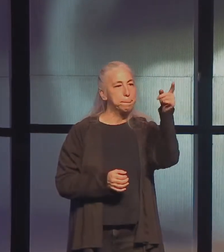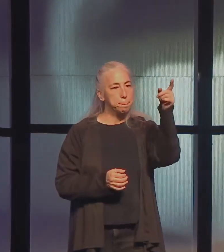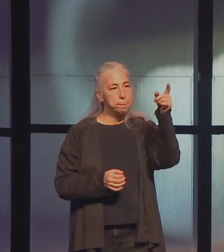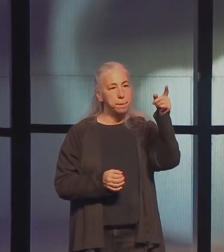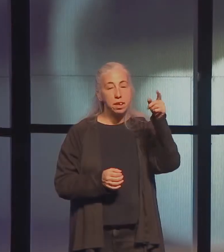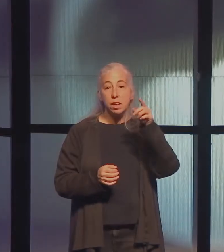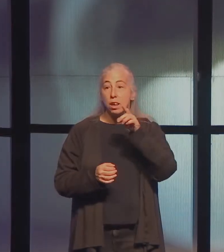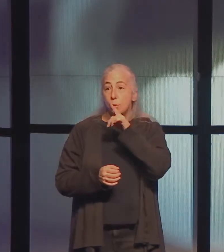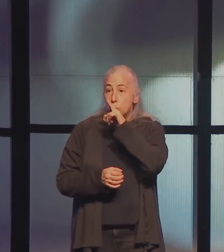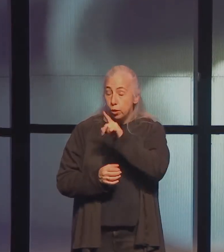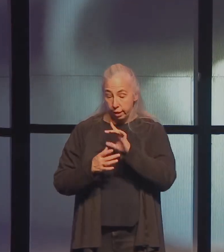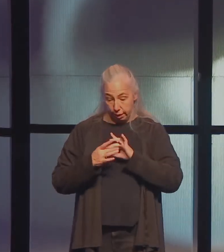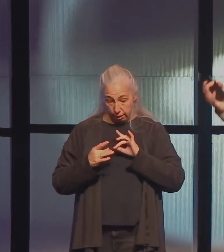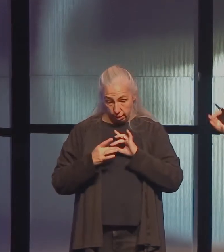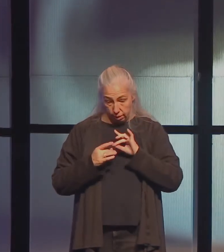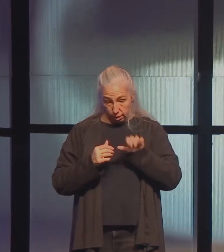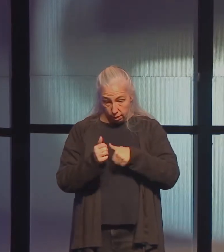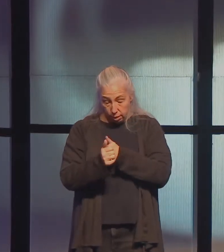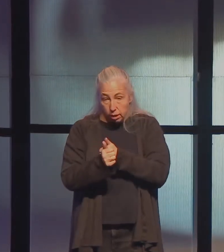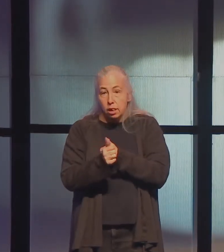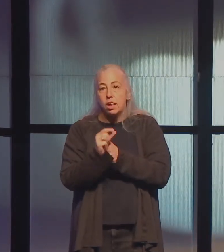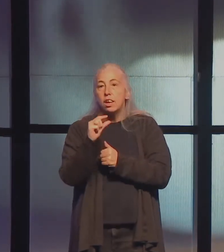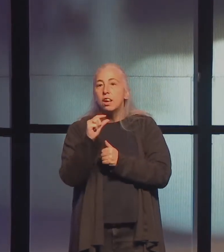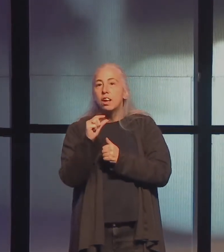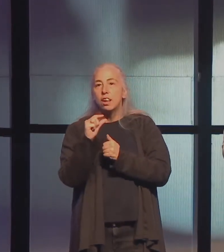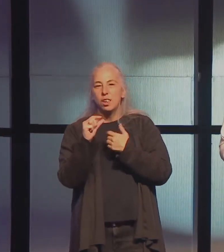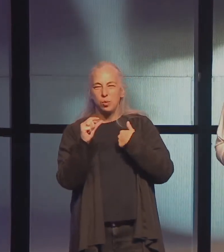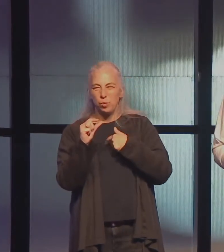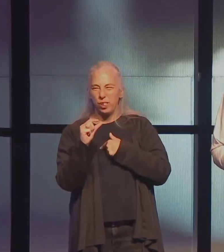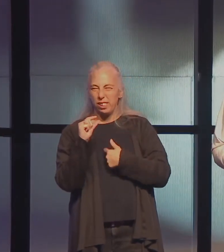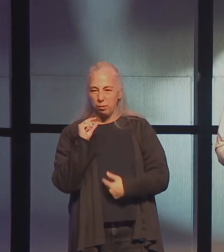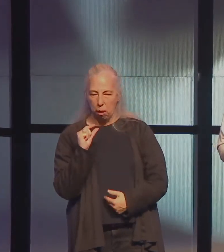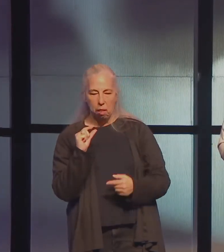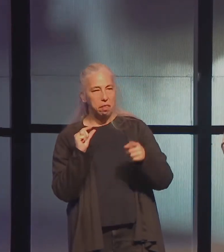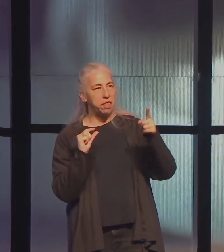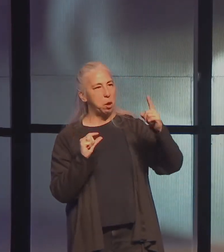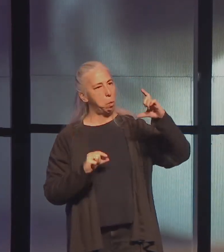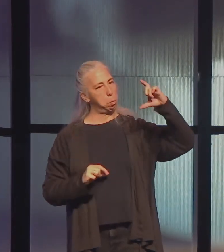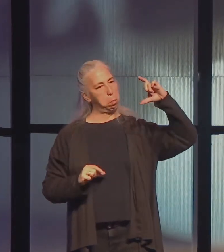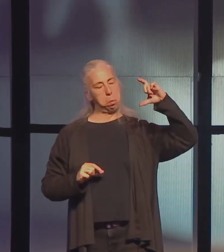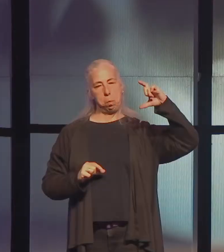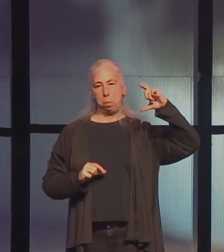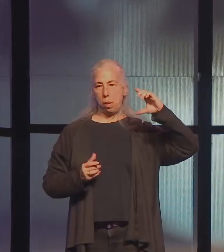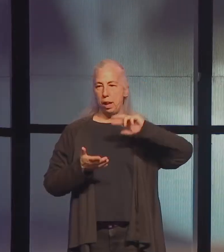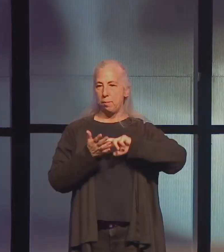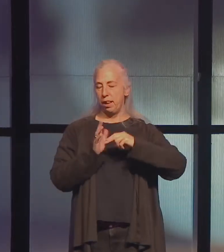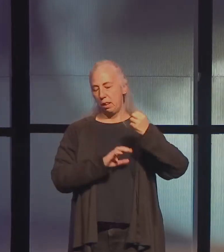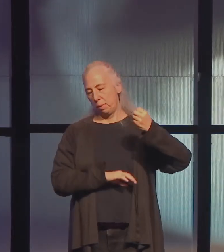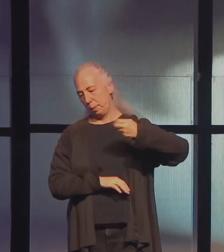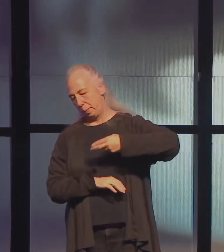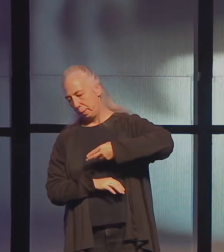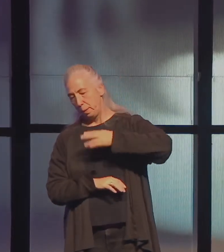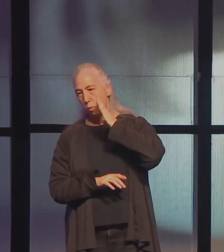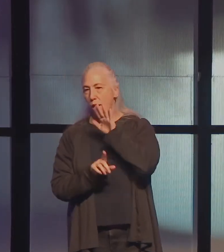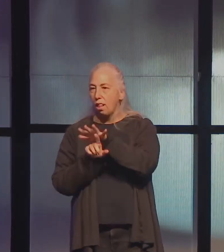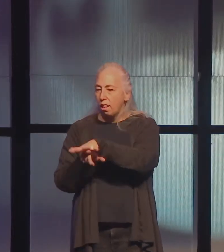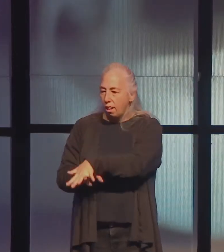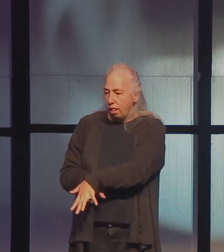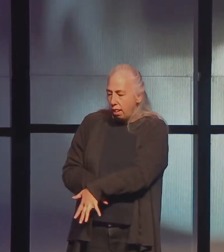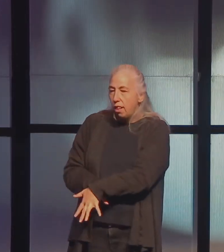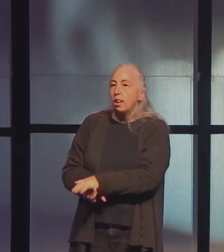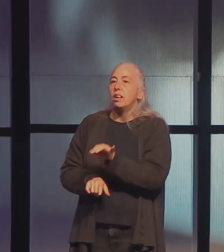We're small. They're strong, and this means defeat. Notice that emotional schema at